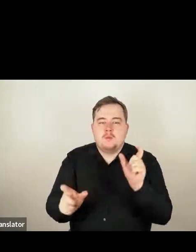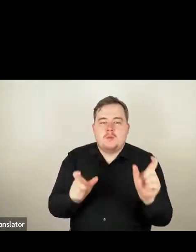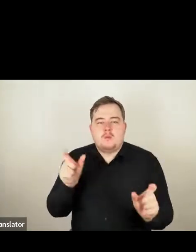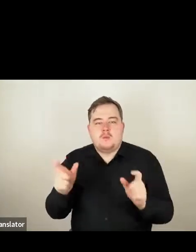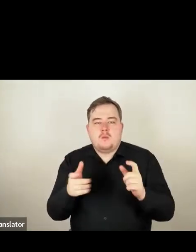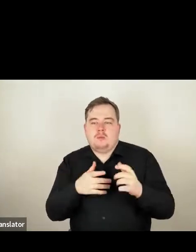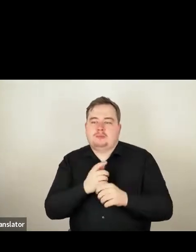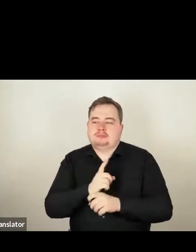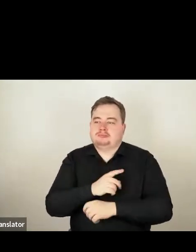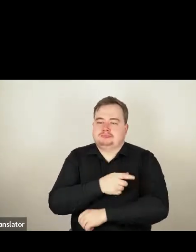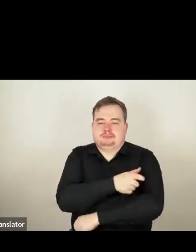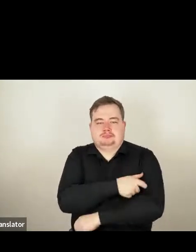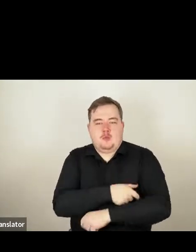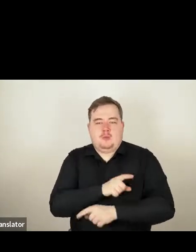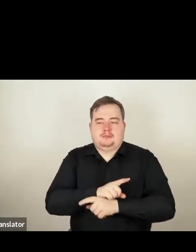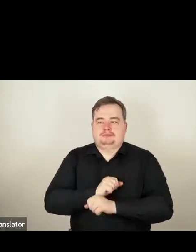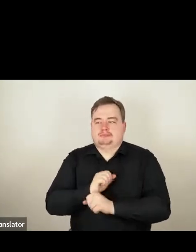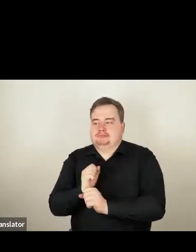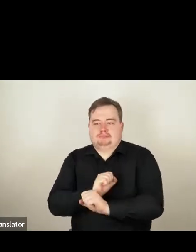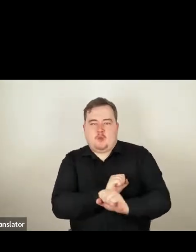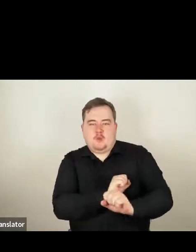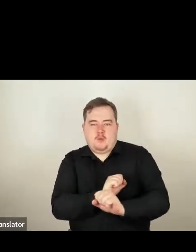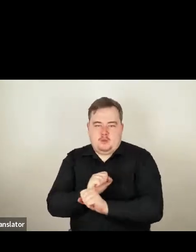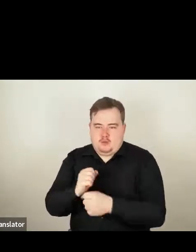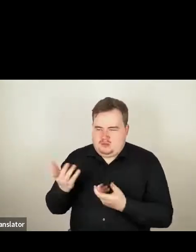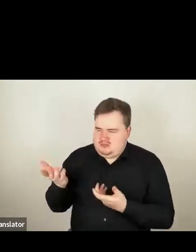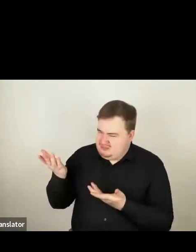my final point really is